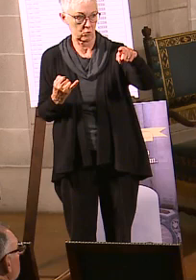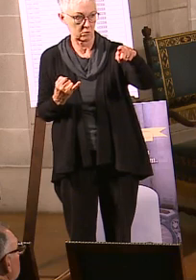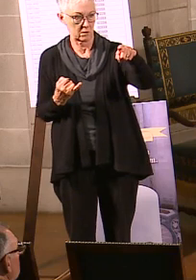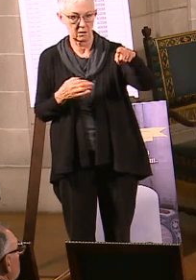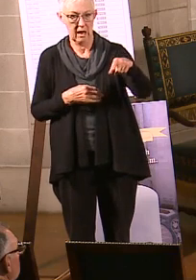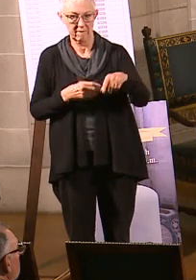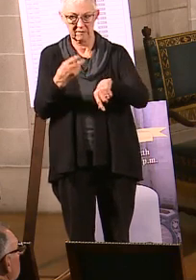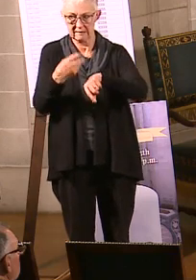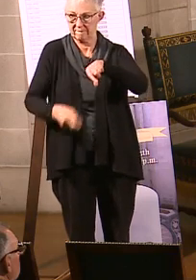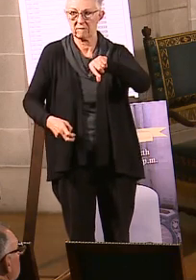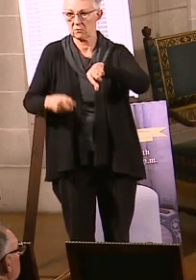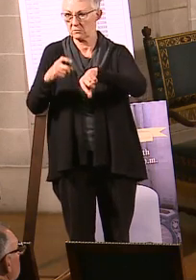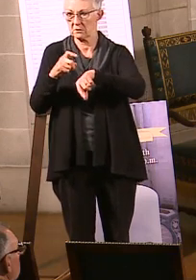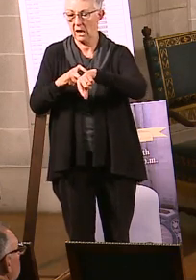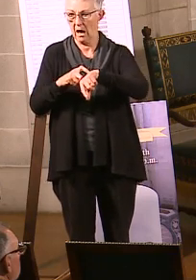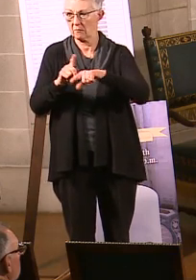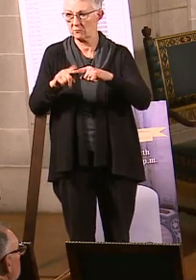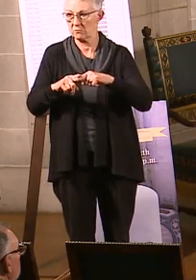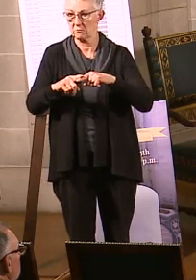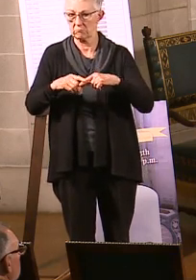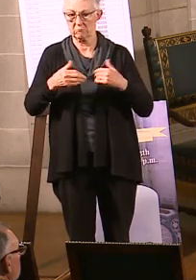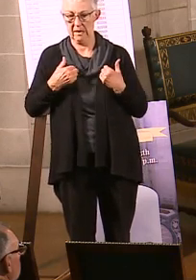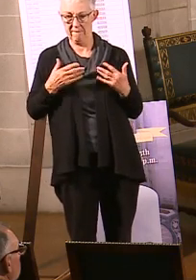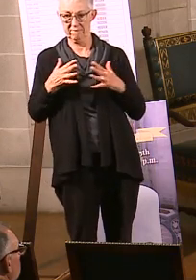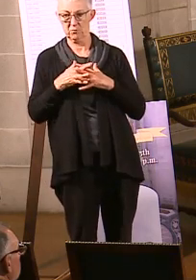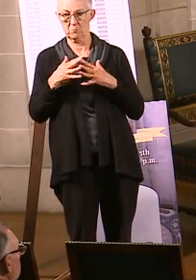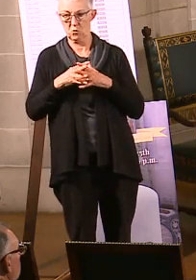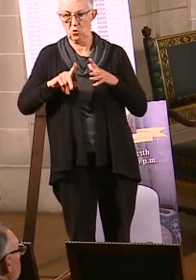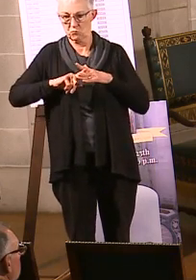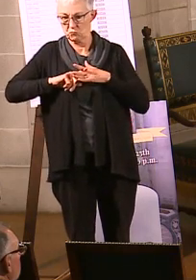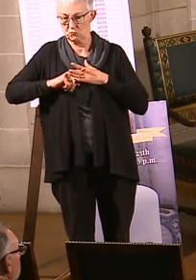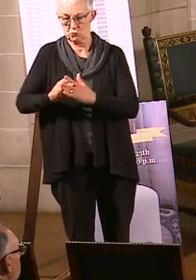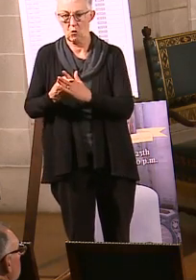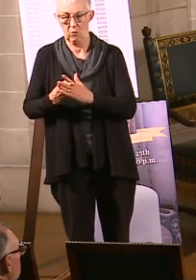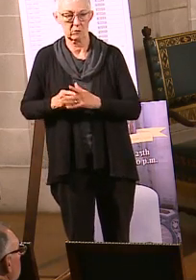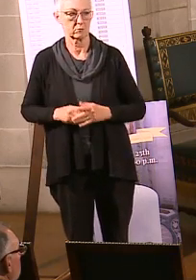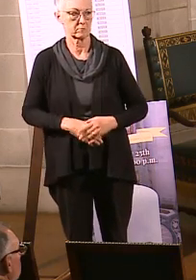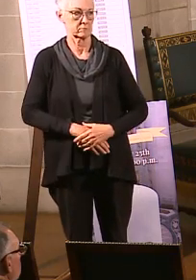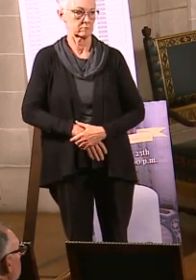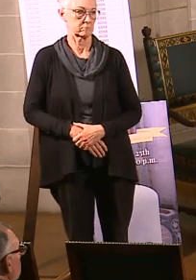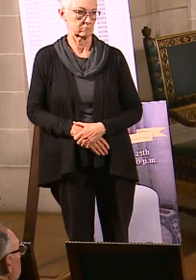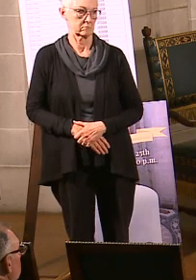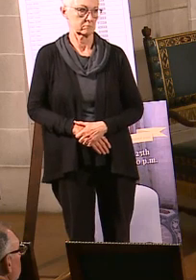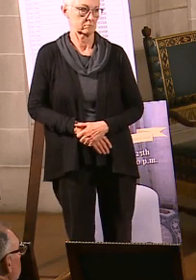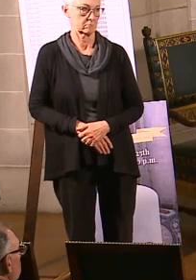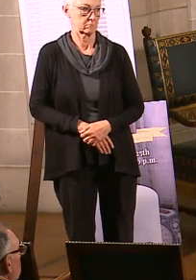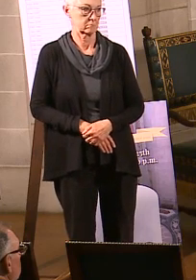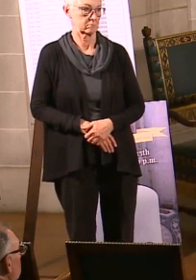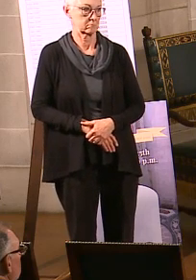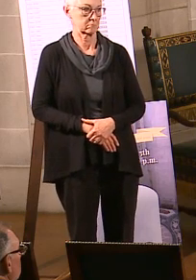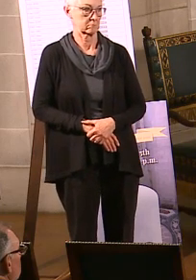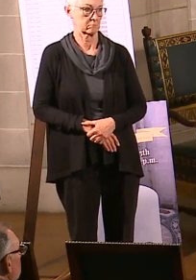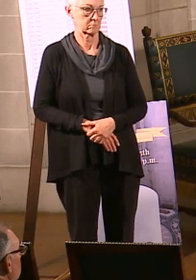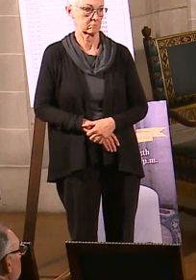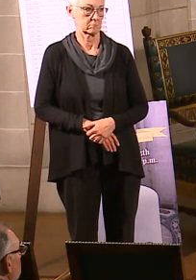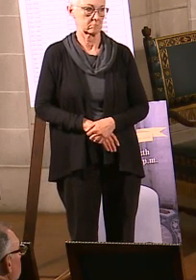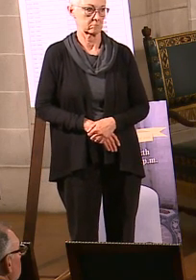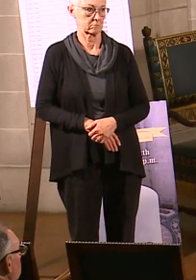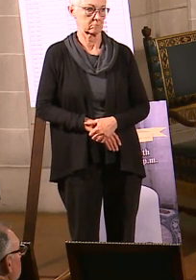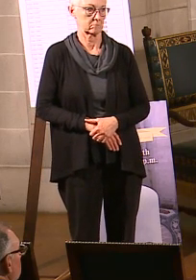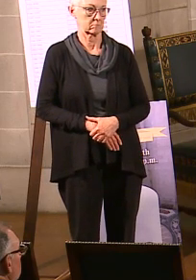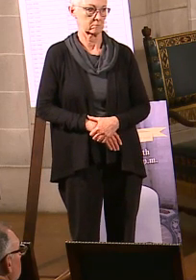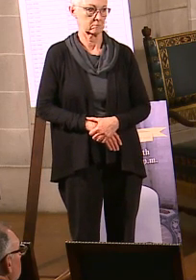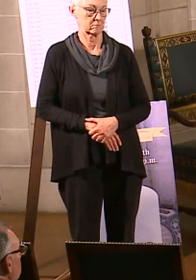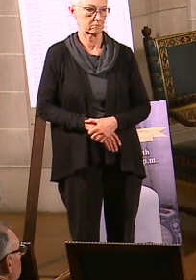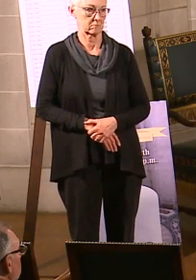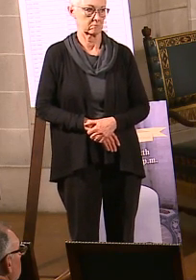Nebraska. Paul Hamill wants to know if you have any response to Rachel Maddow falsely claiming the state was not releasing information